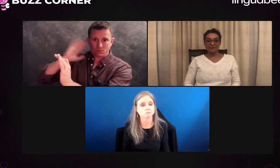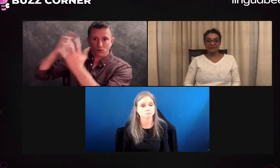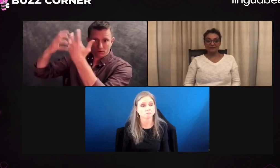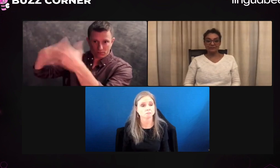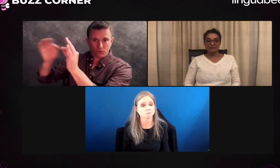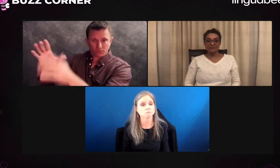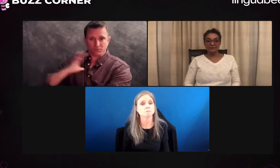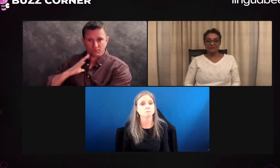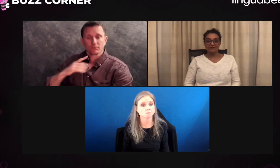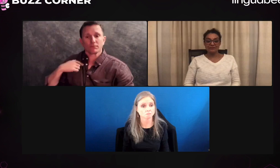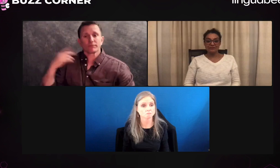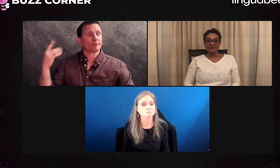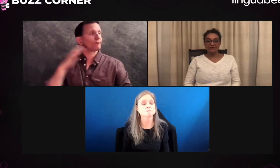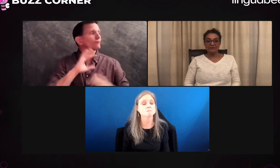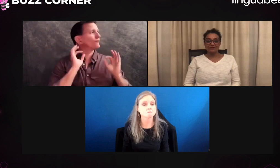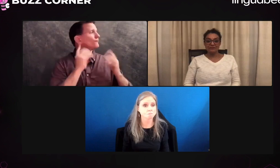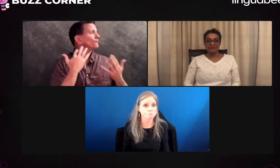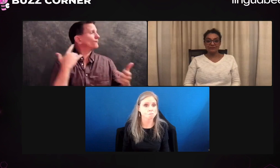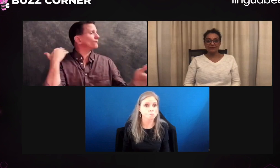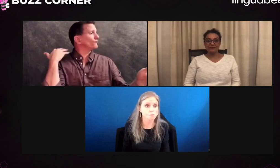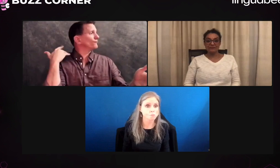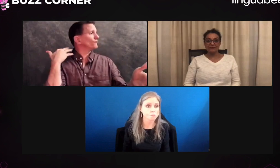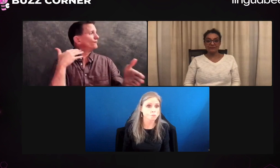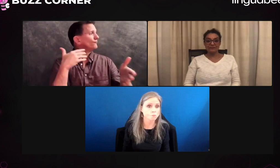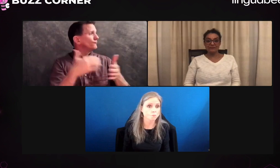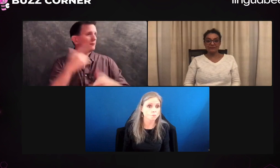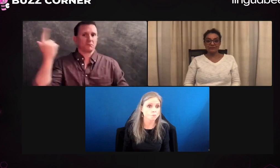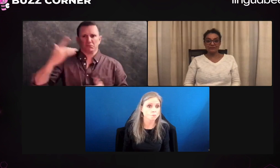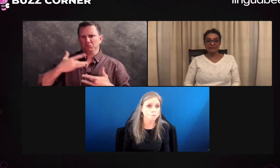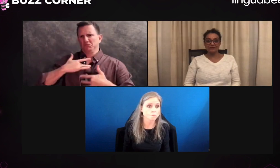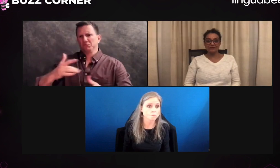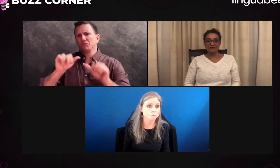and expecting the office to work that out with an interpreter to show up.